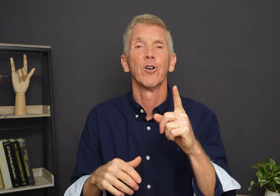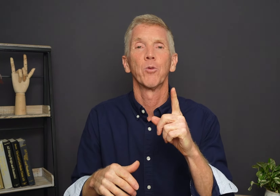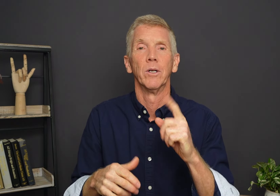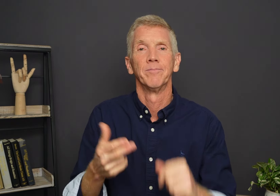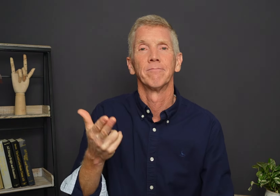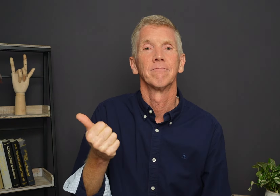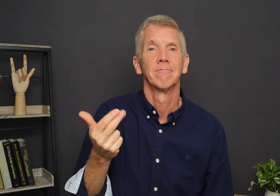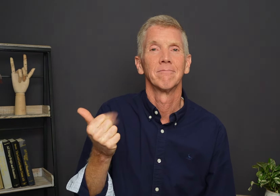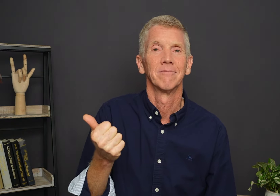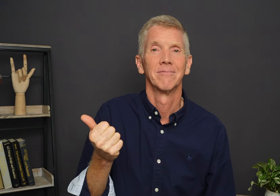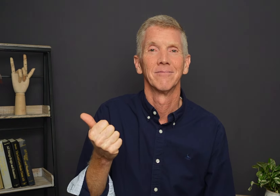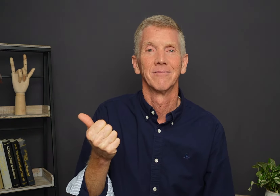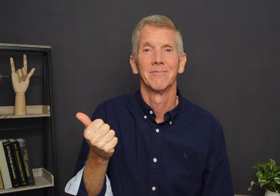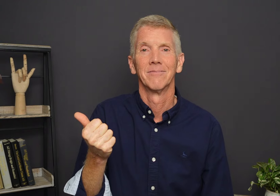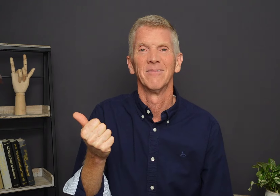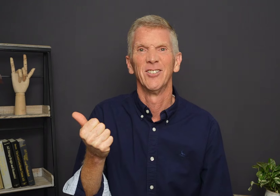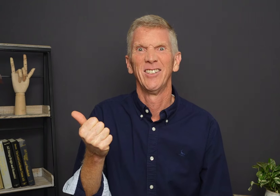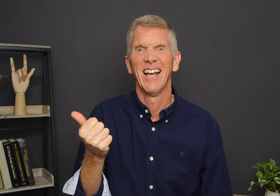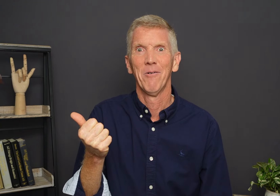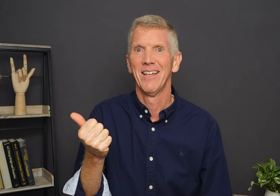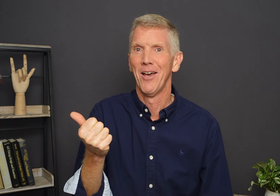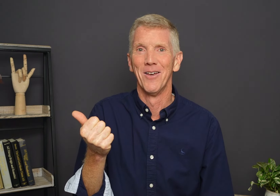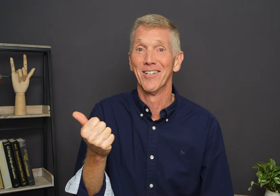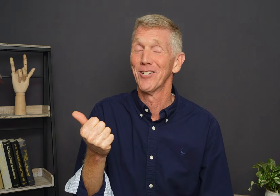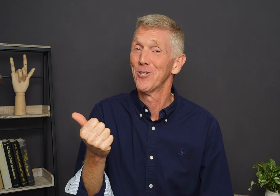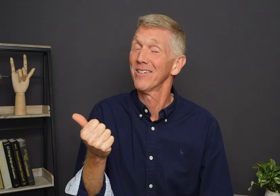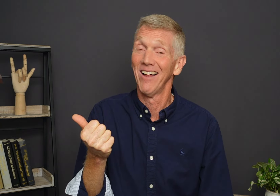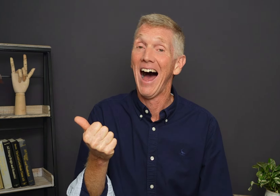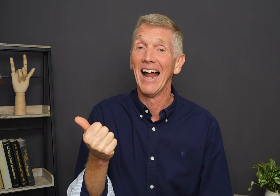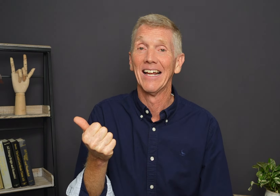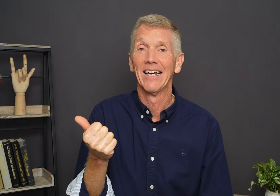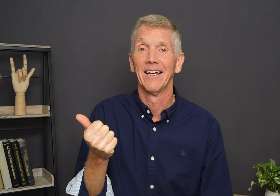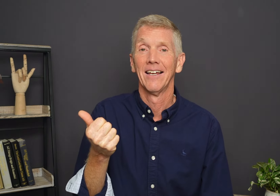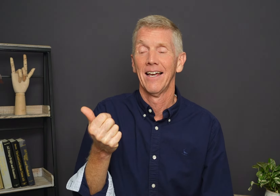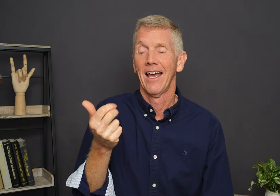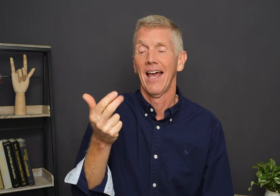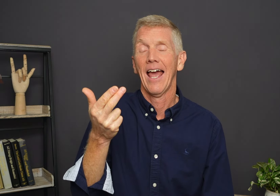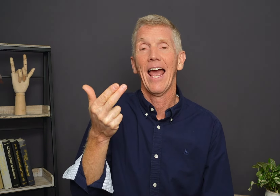one. You seen that one? This is used a lot.